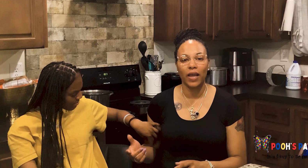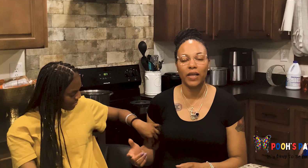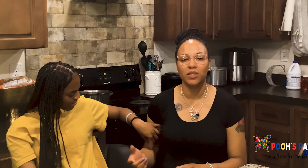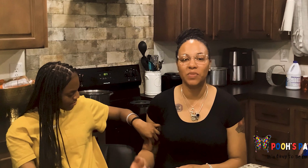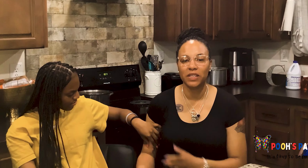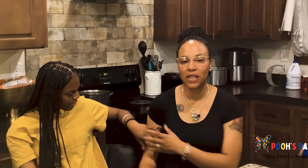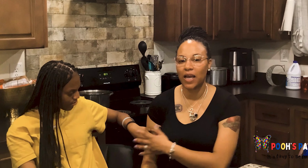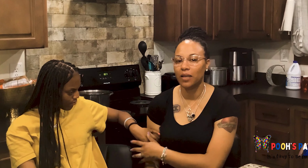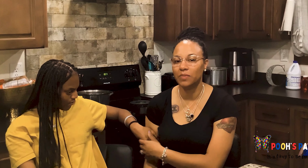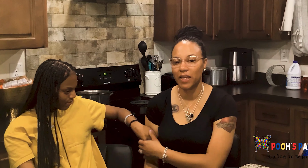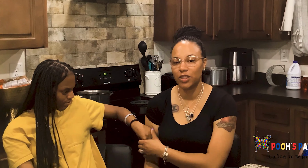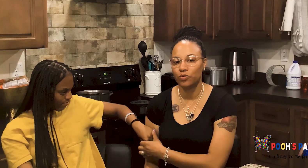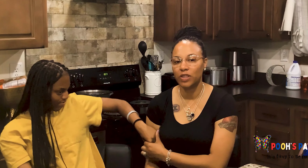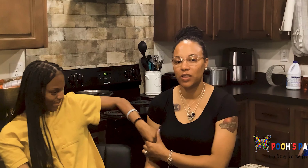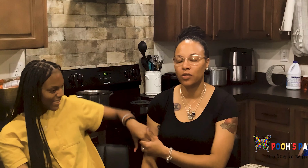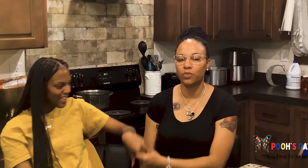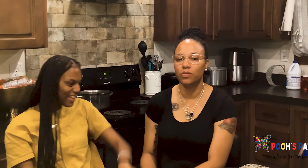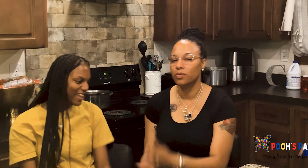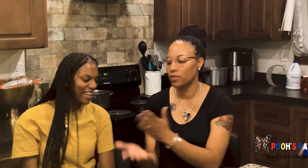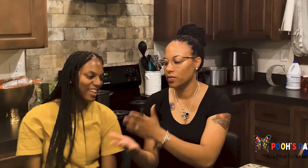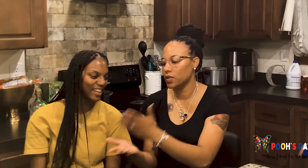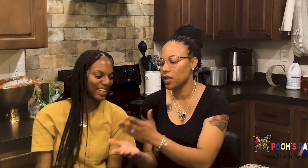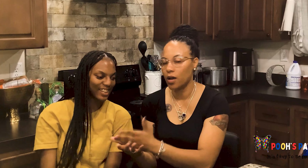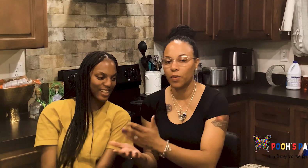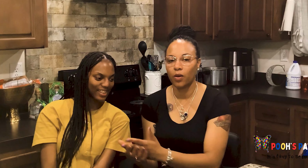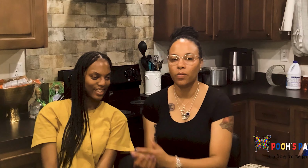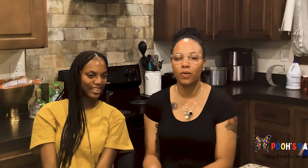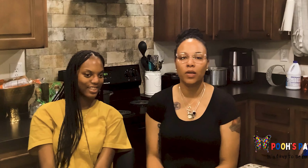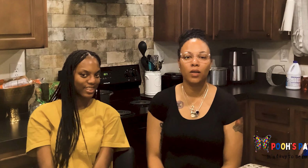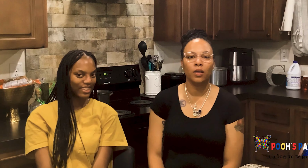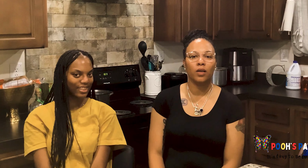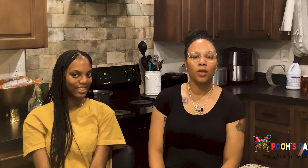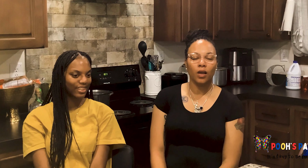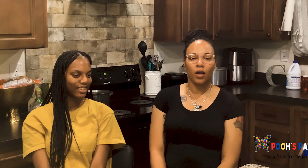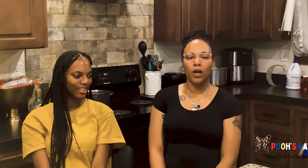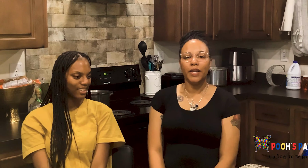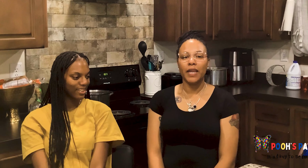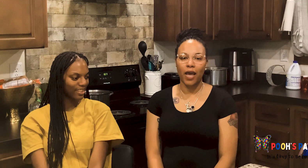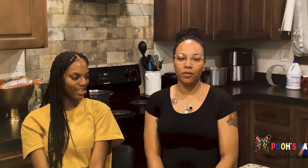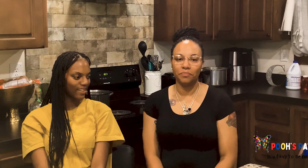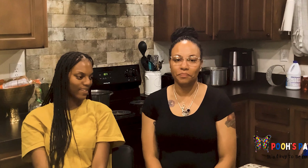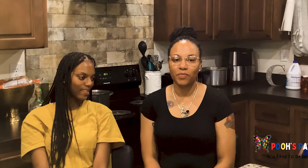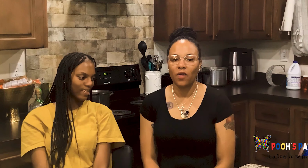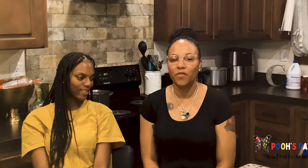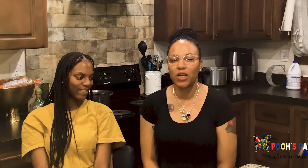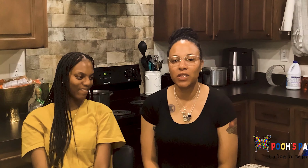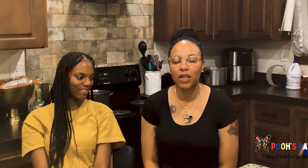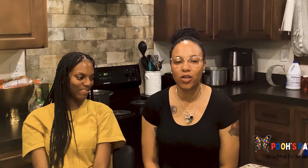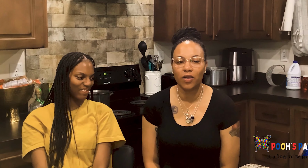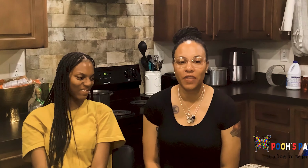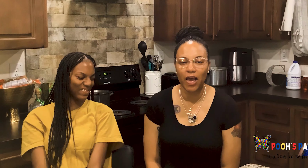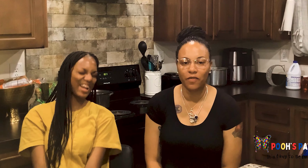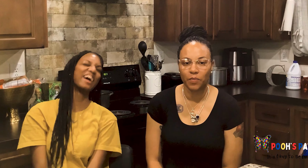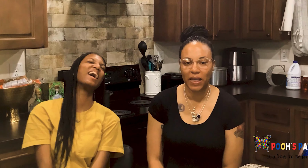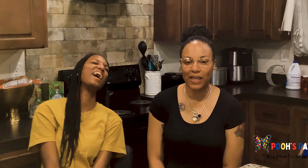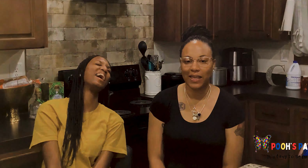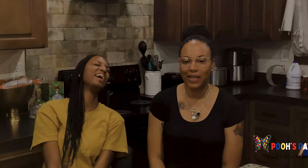as many times as you need to. Stop. No. Now, first letter of the alphabet